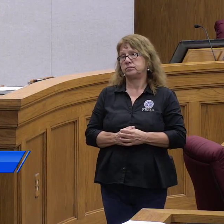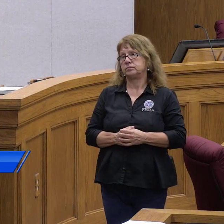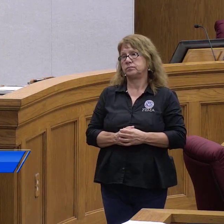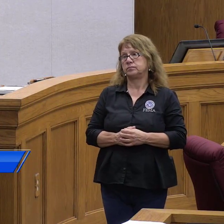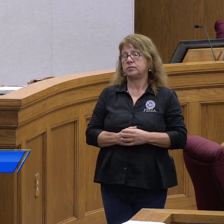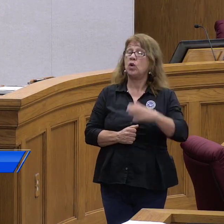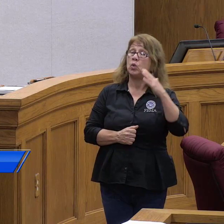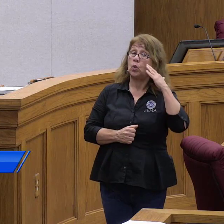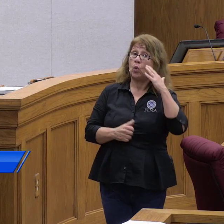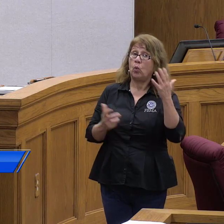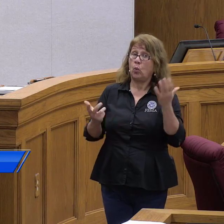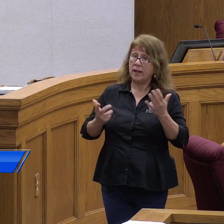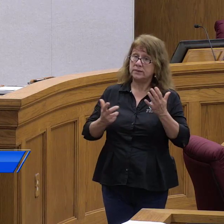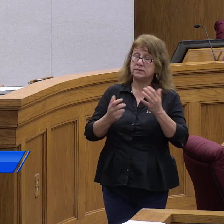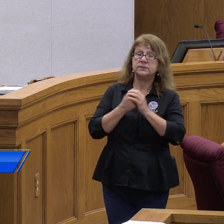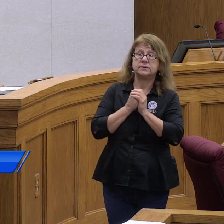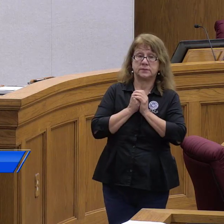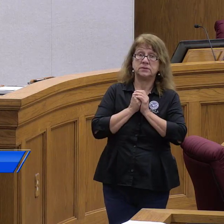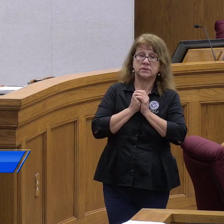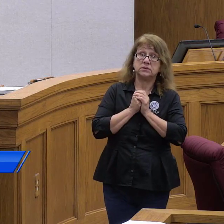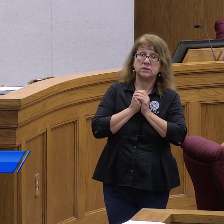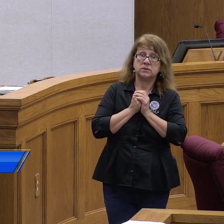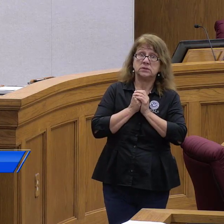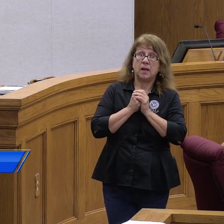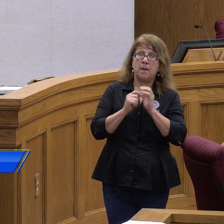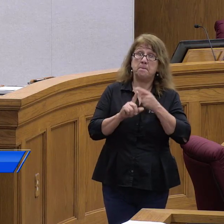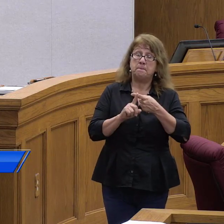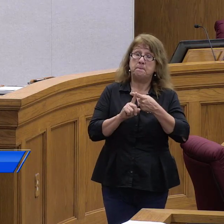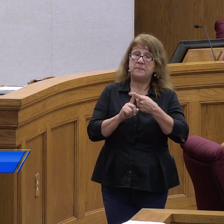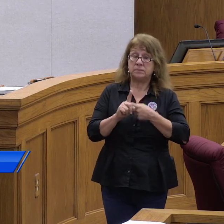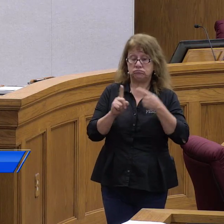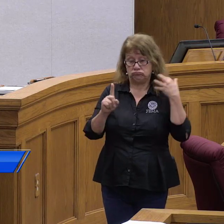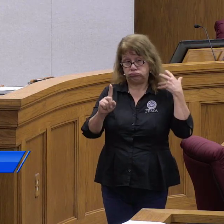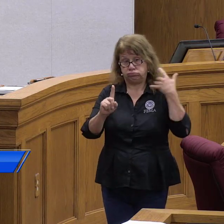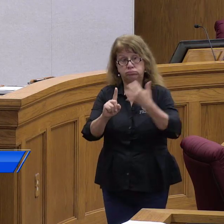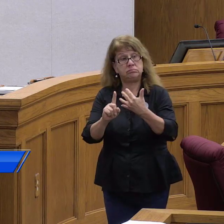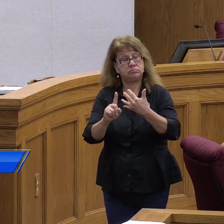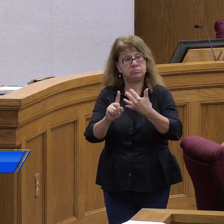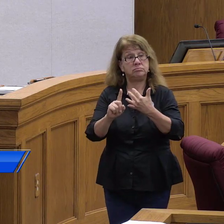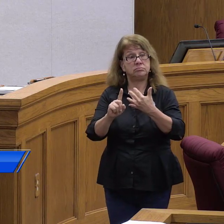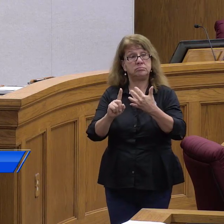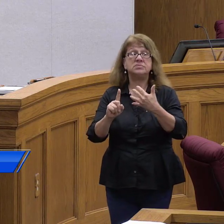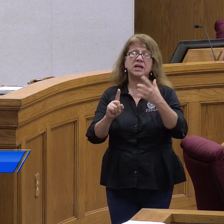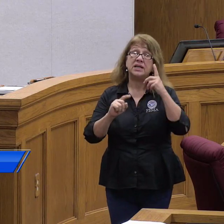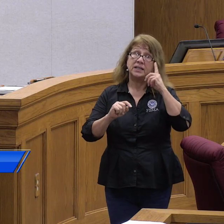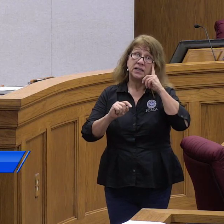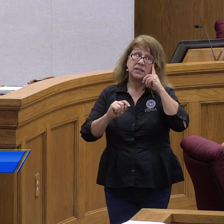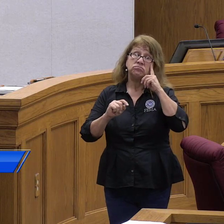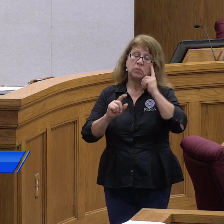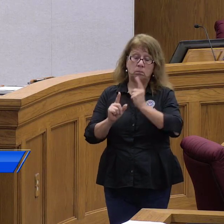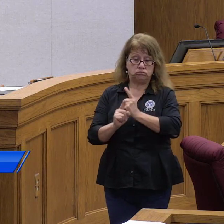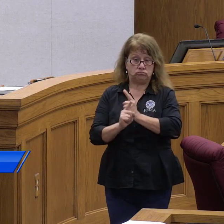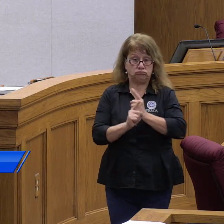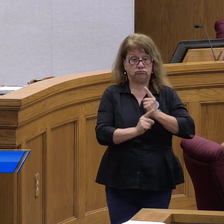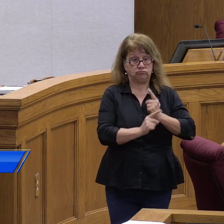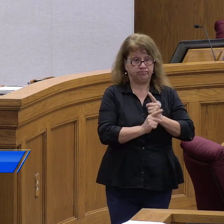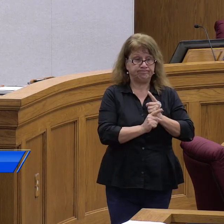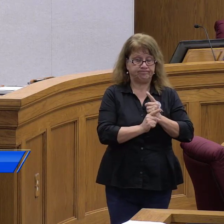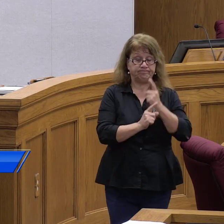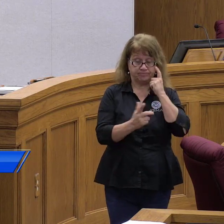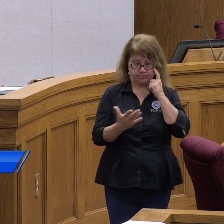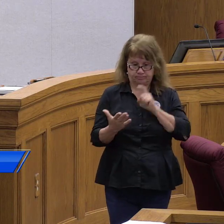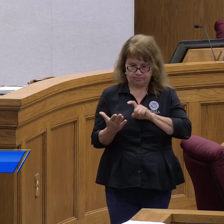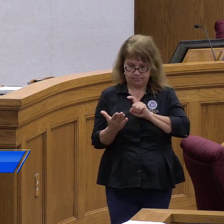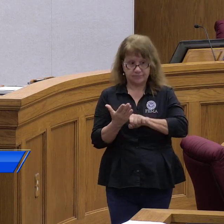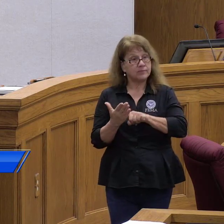Well, you know, it's been almost a month now, and I think it's very appropriate that we acknowledge in